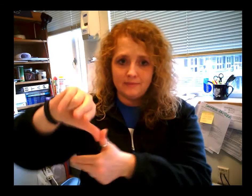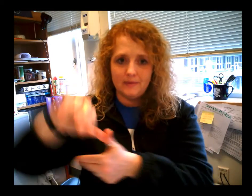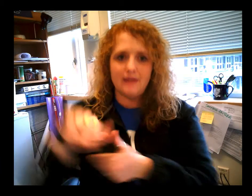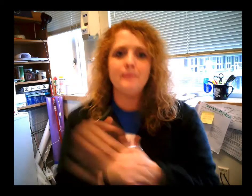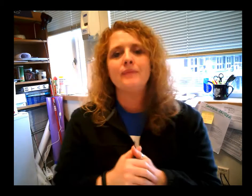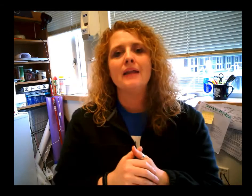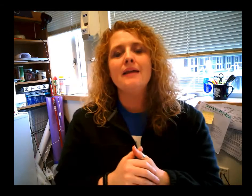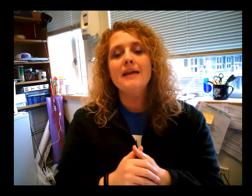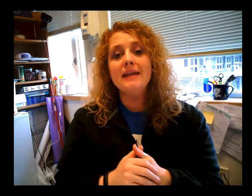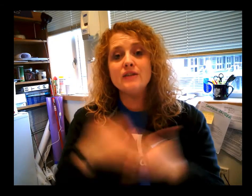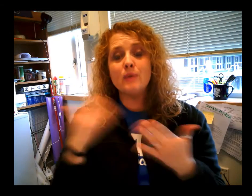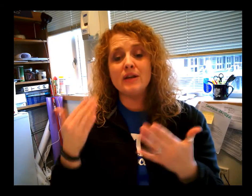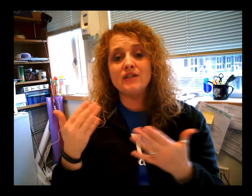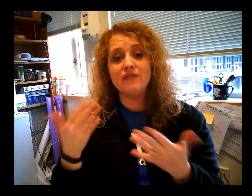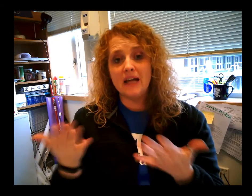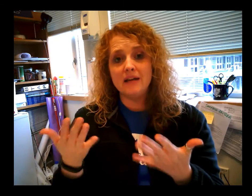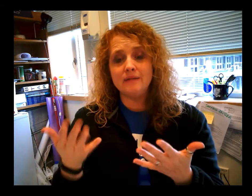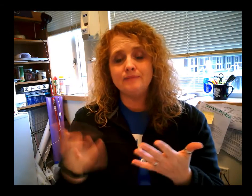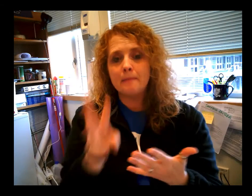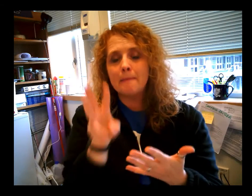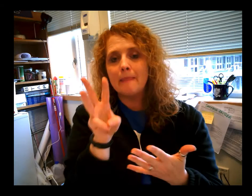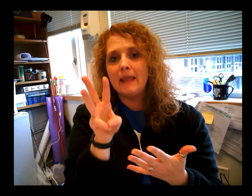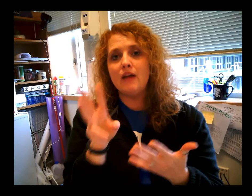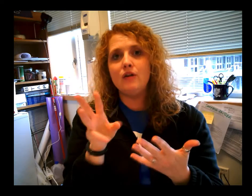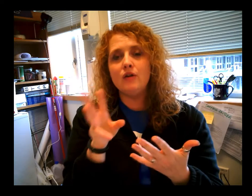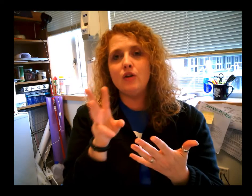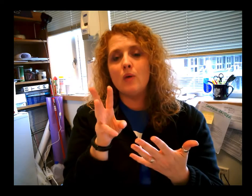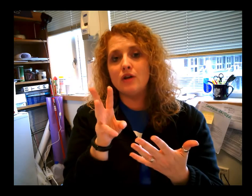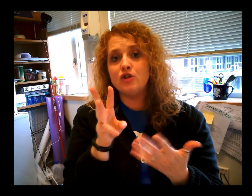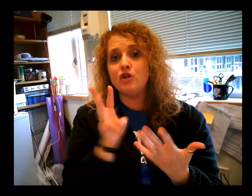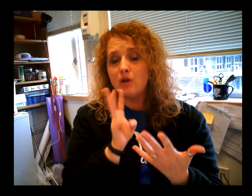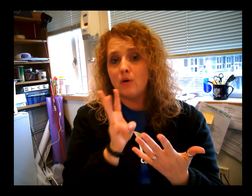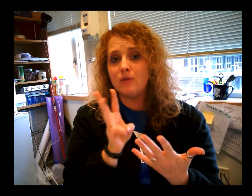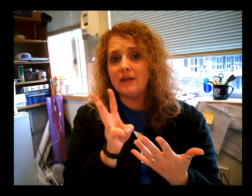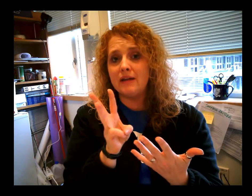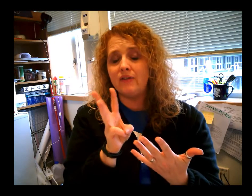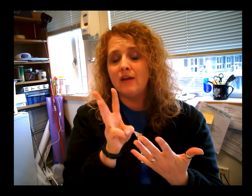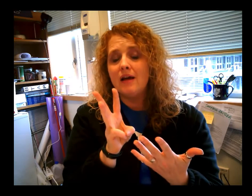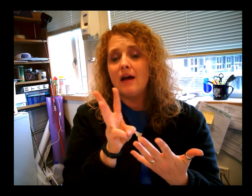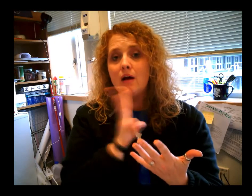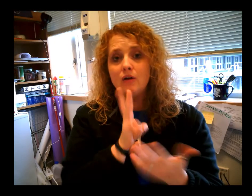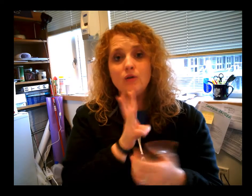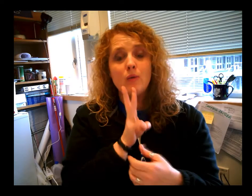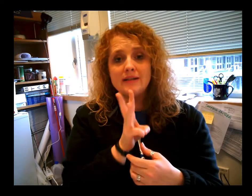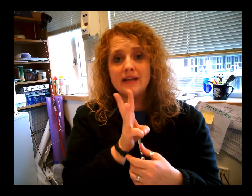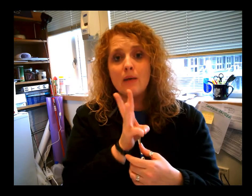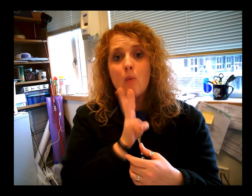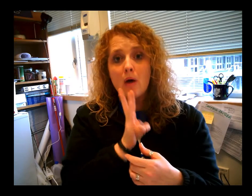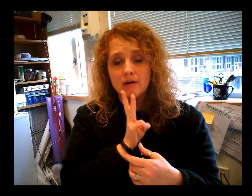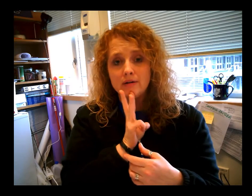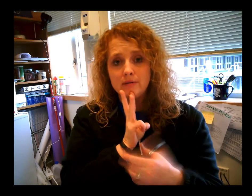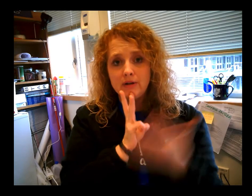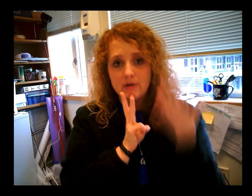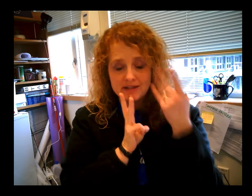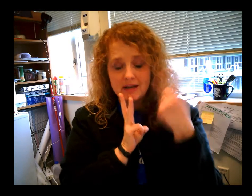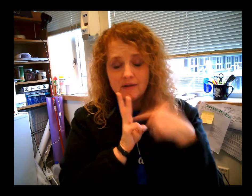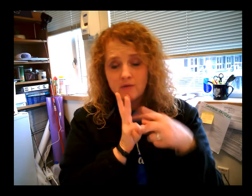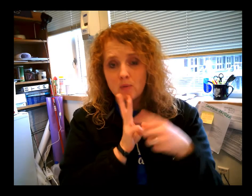Okay? Next one is flood. And you want to show that it's, you want to say water, you know, the sign for